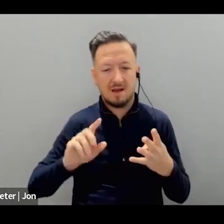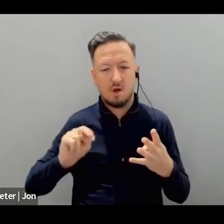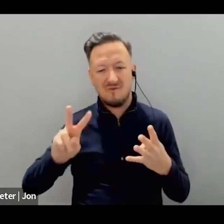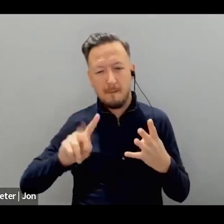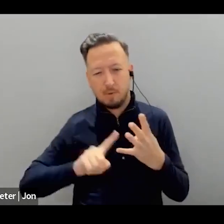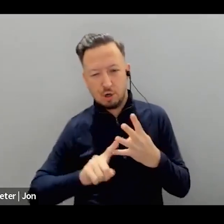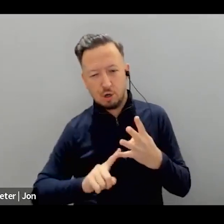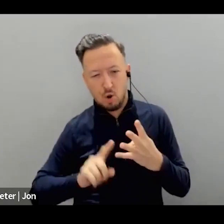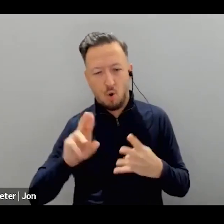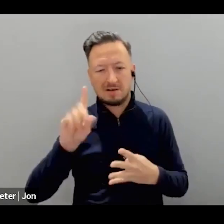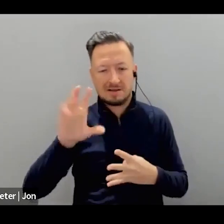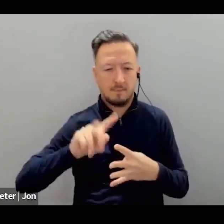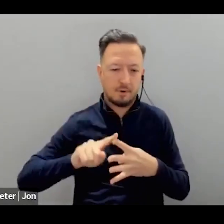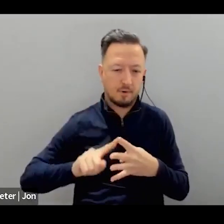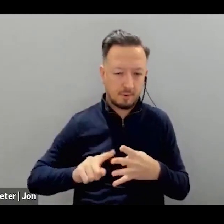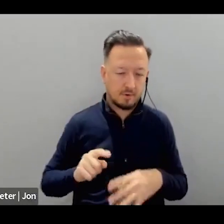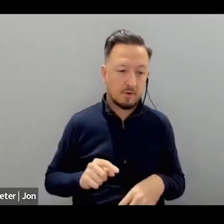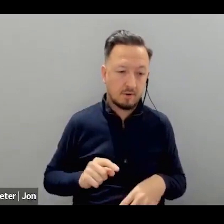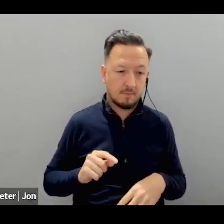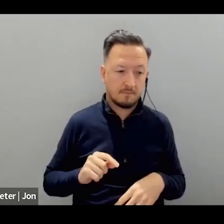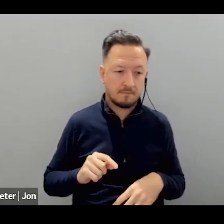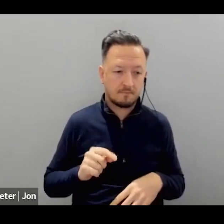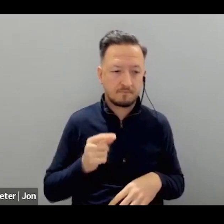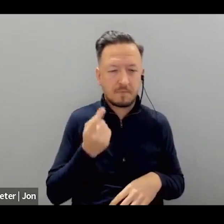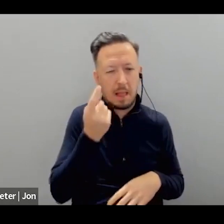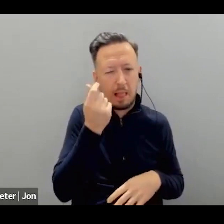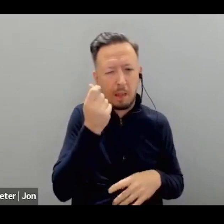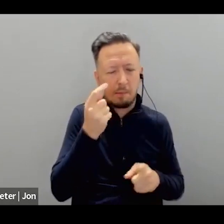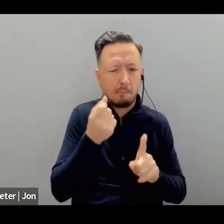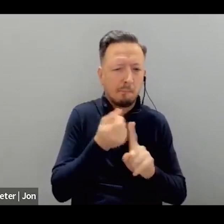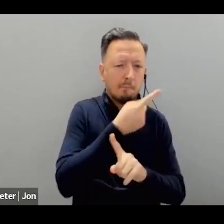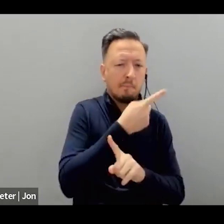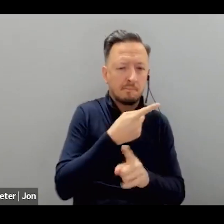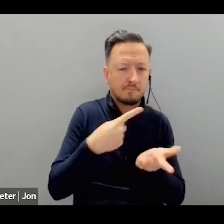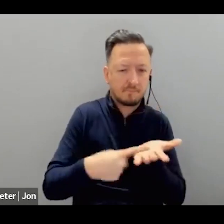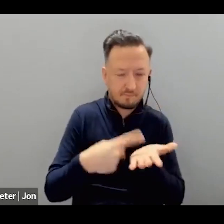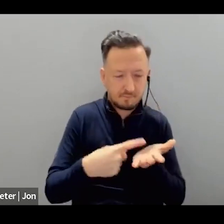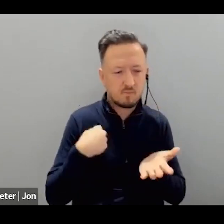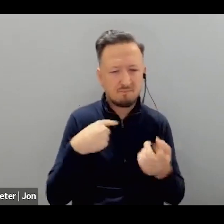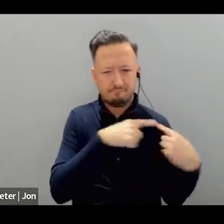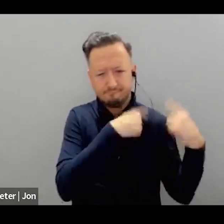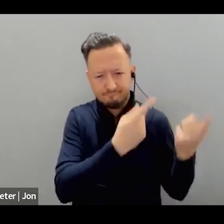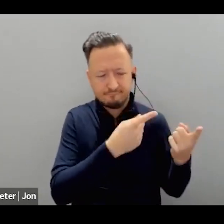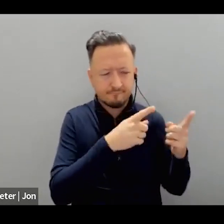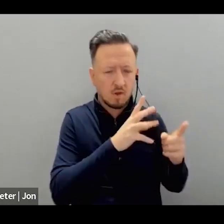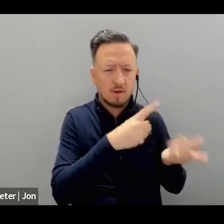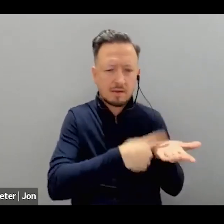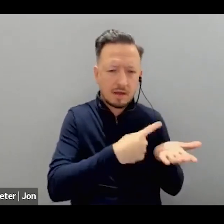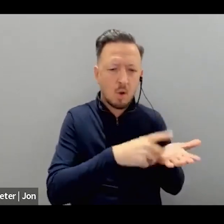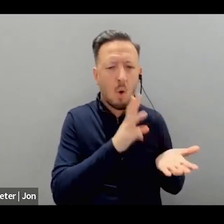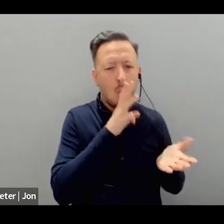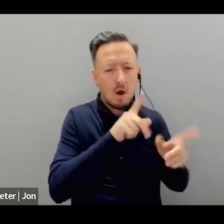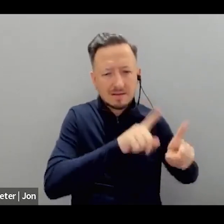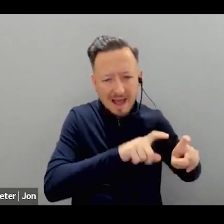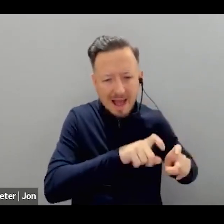December. A little bit of a subject change today. You know, we've talked about water testing and sampling